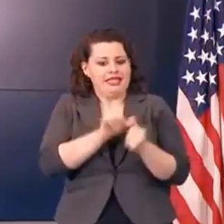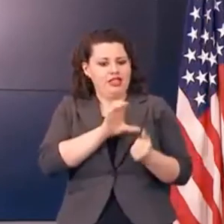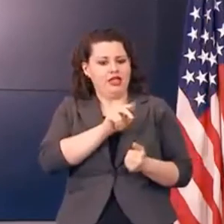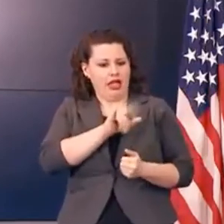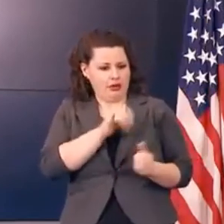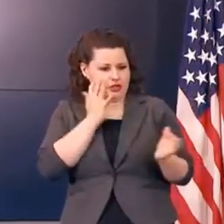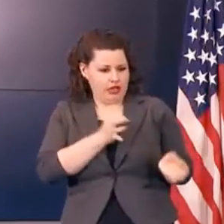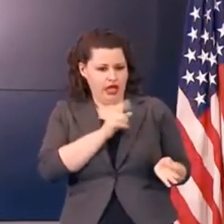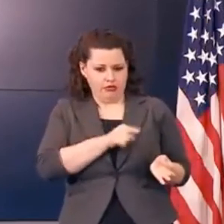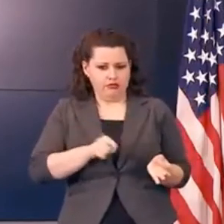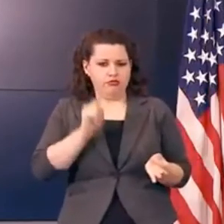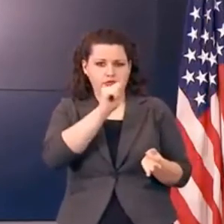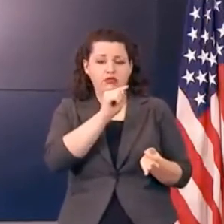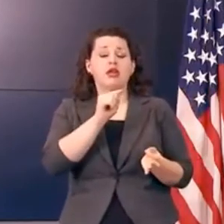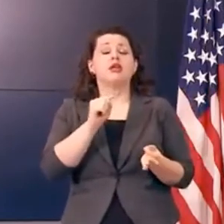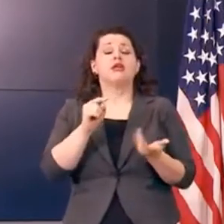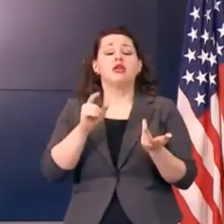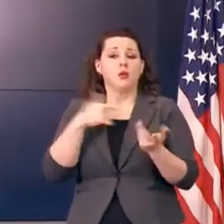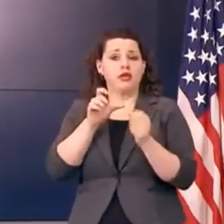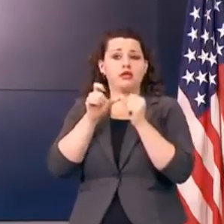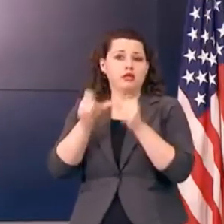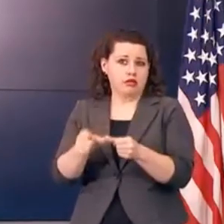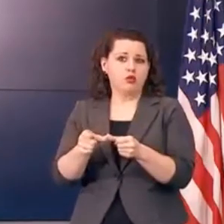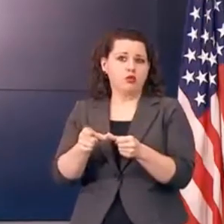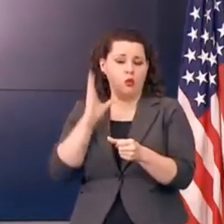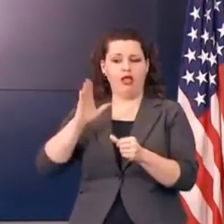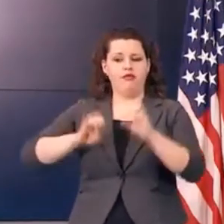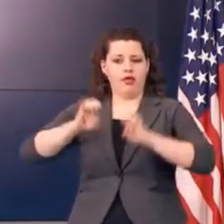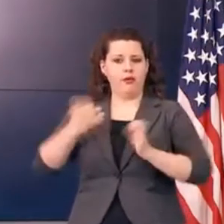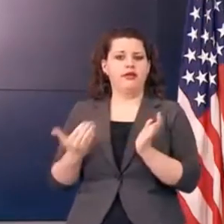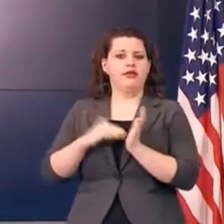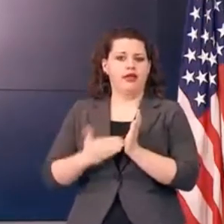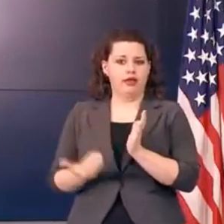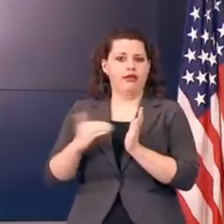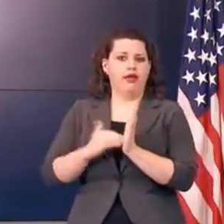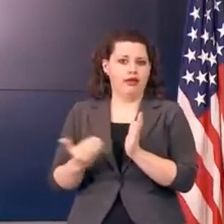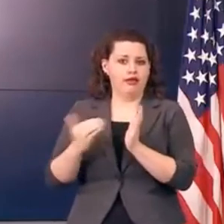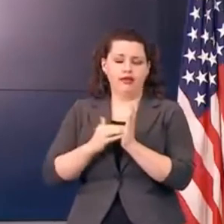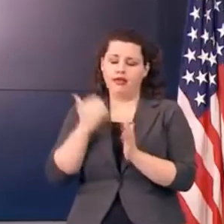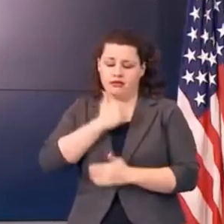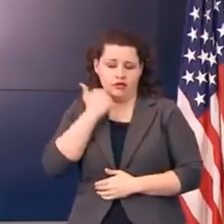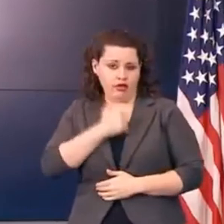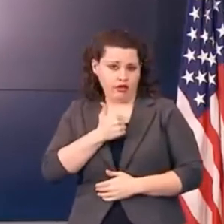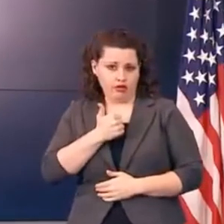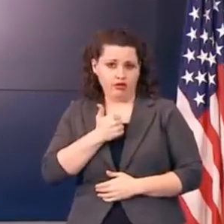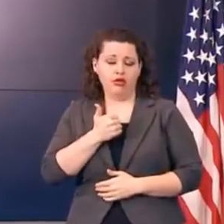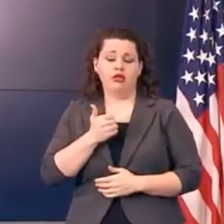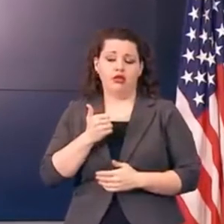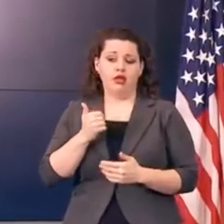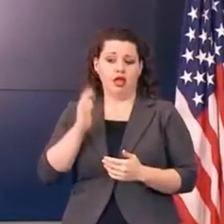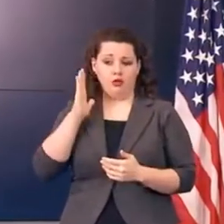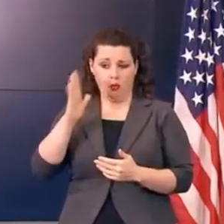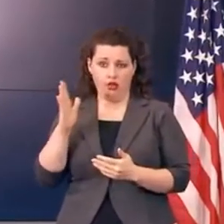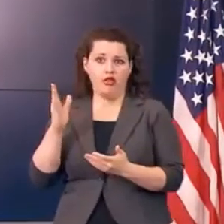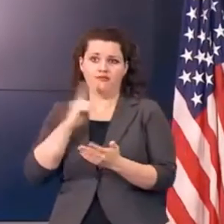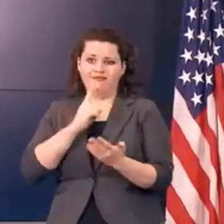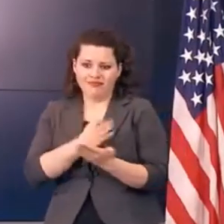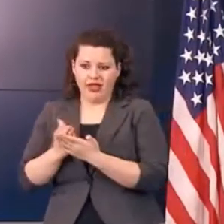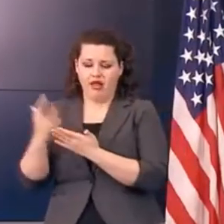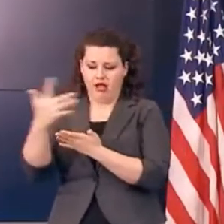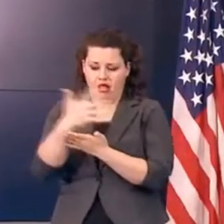basis. And we're going to continue to reevaluate every single day and make informed decisions